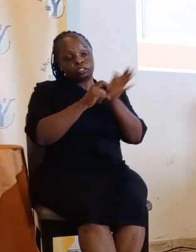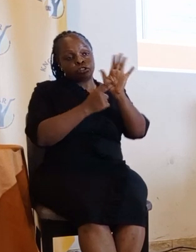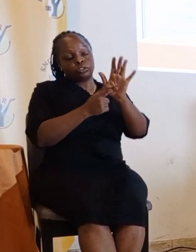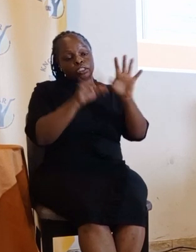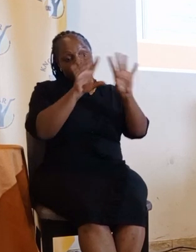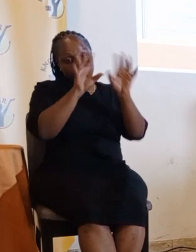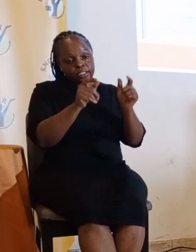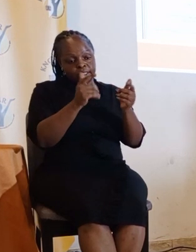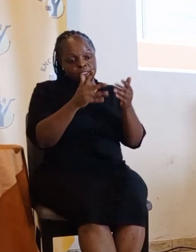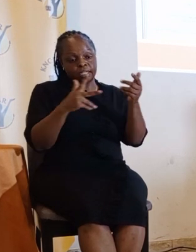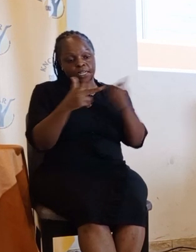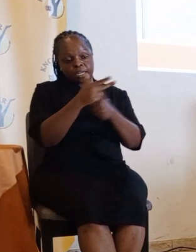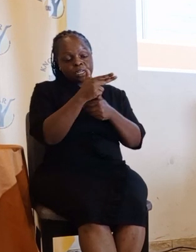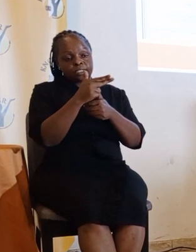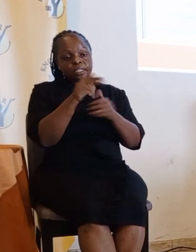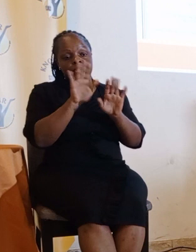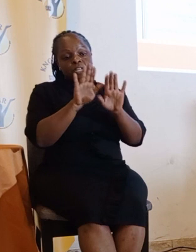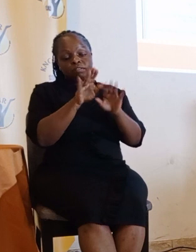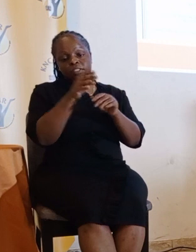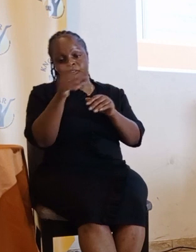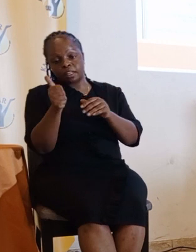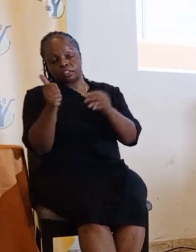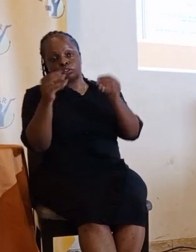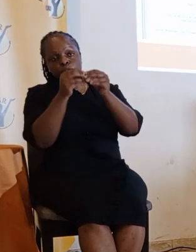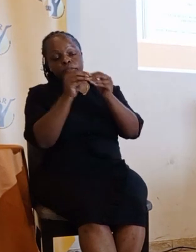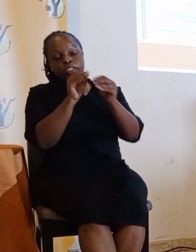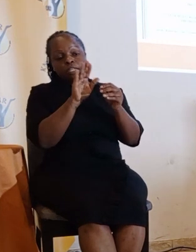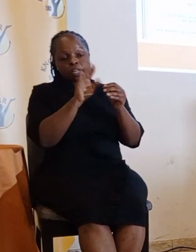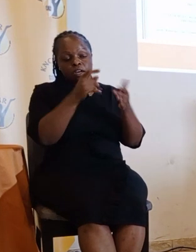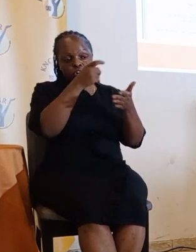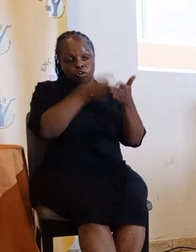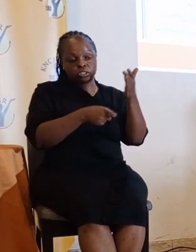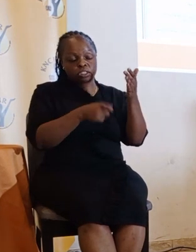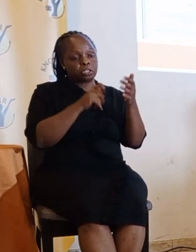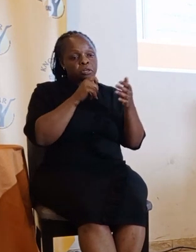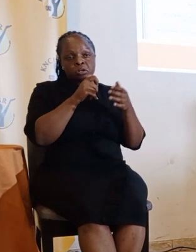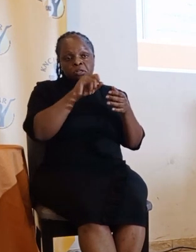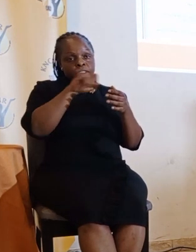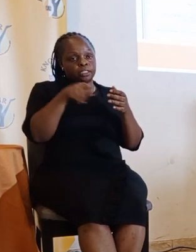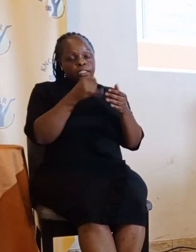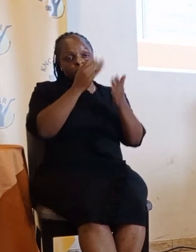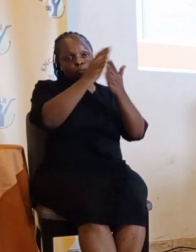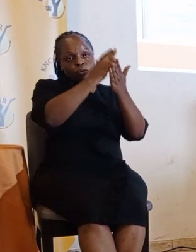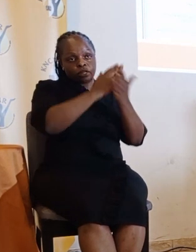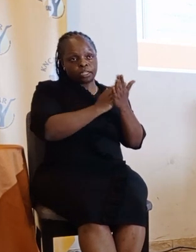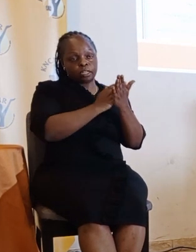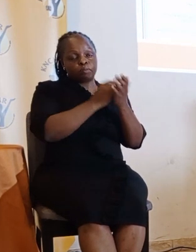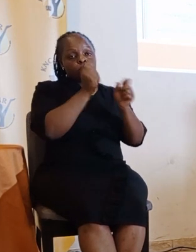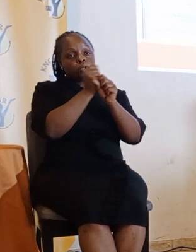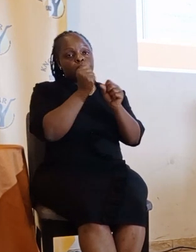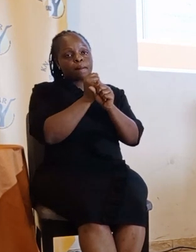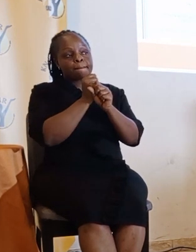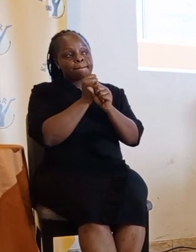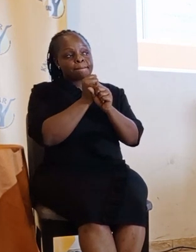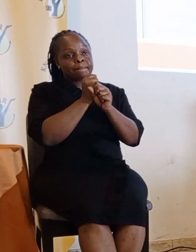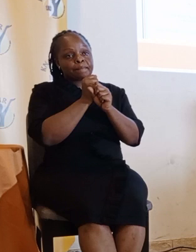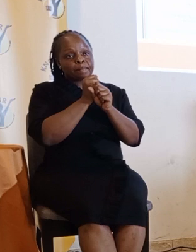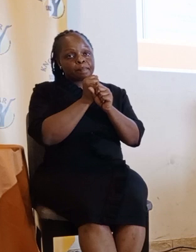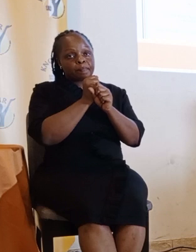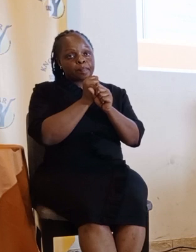cuts, have left some barely able to meet their overhead costs, let alone co-programmatic